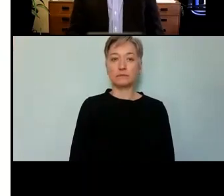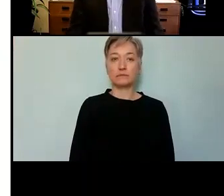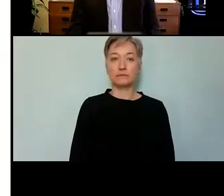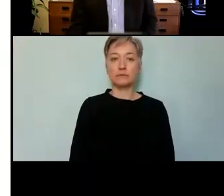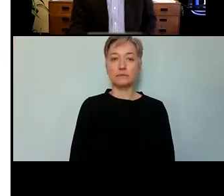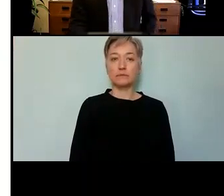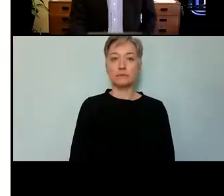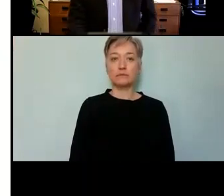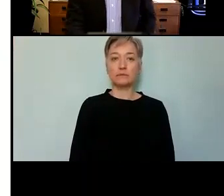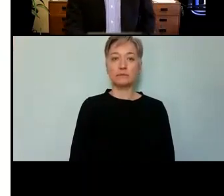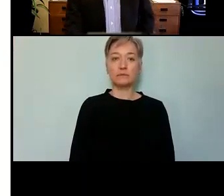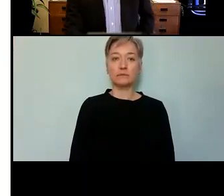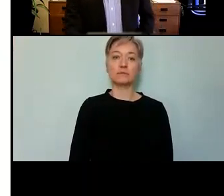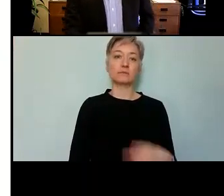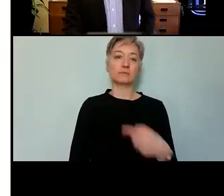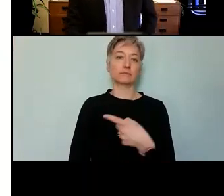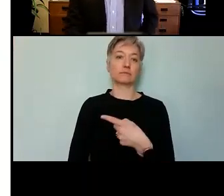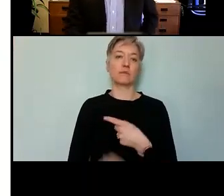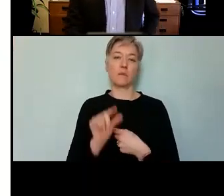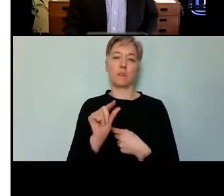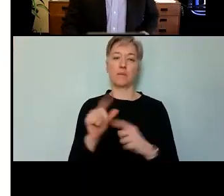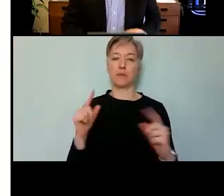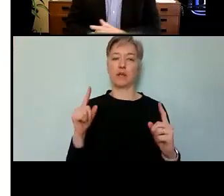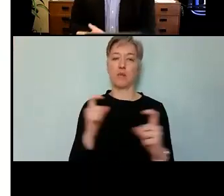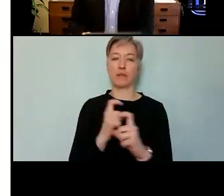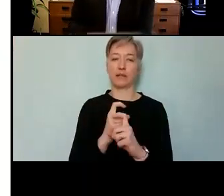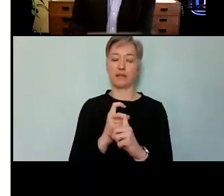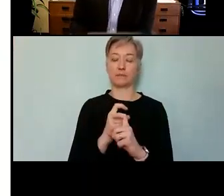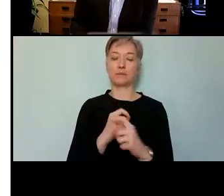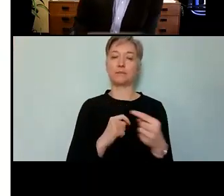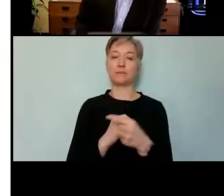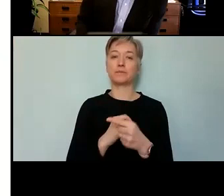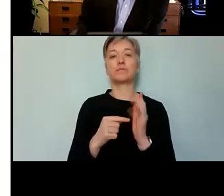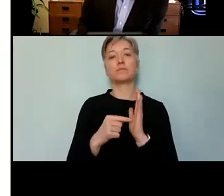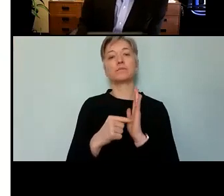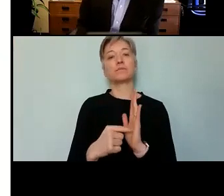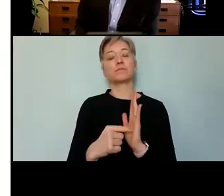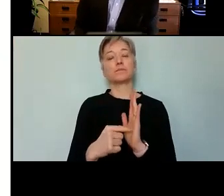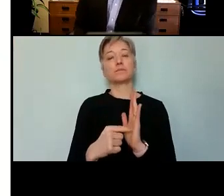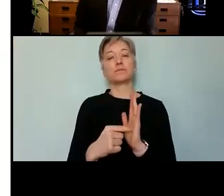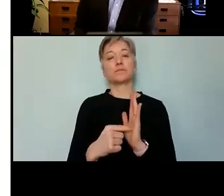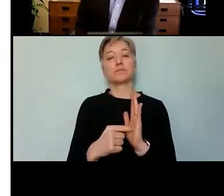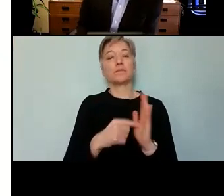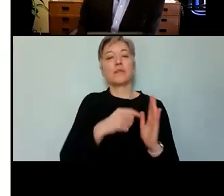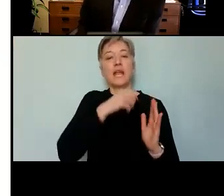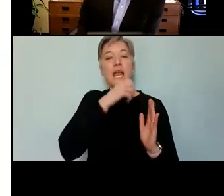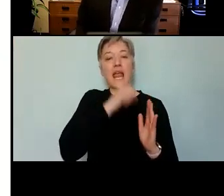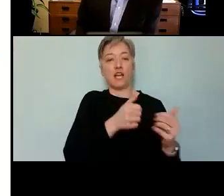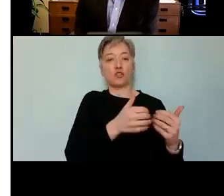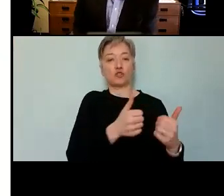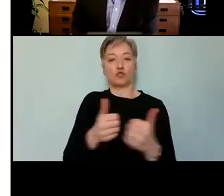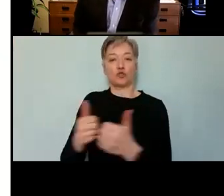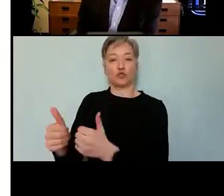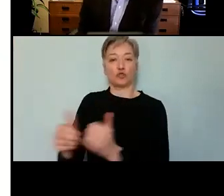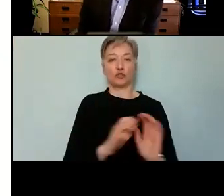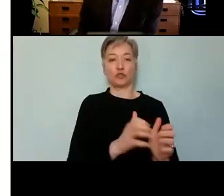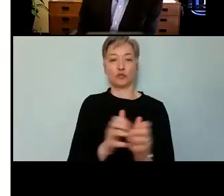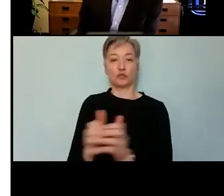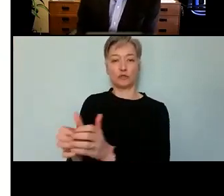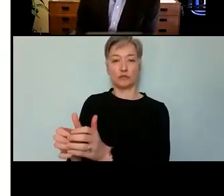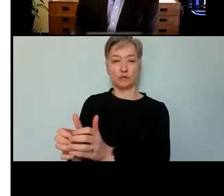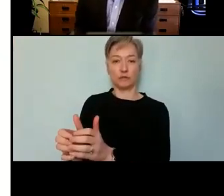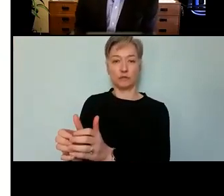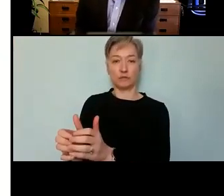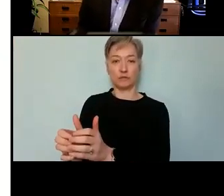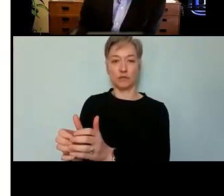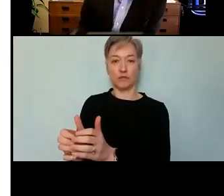So this is a little bit complicated, but what I'm showing to you here is a picture of the age breakdown by group,